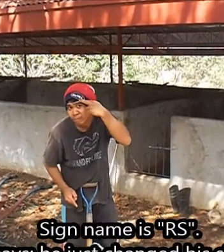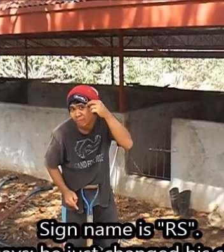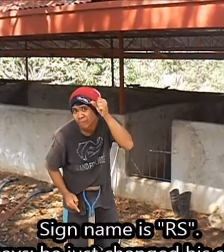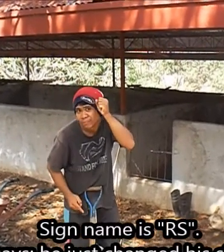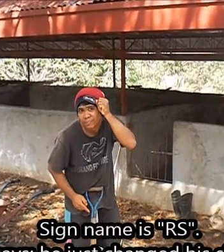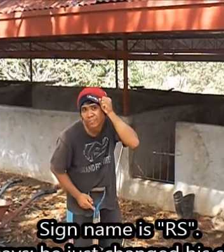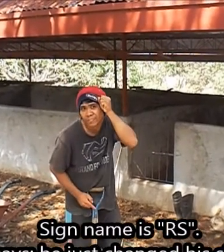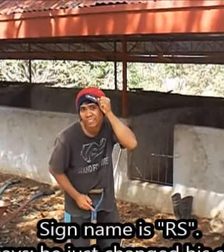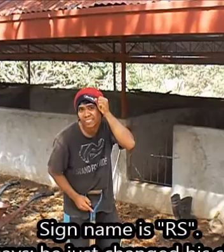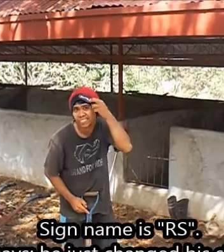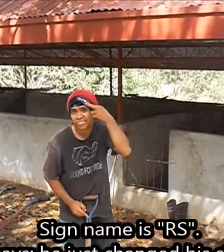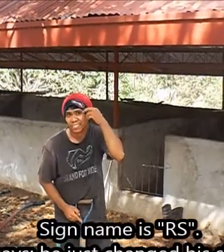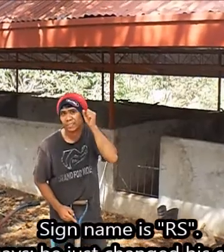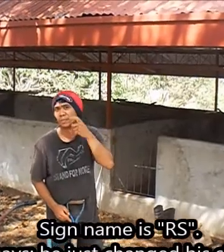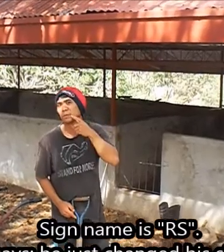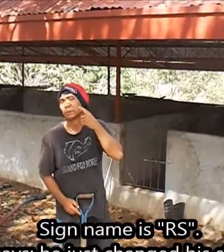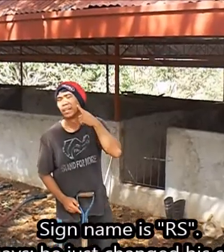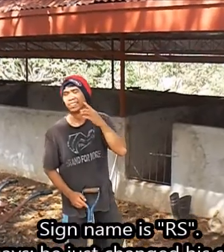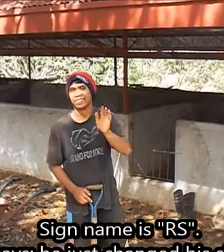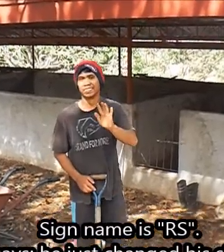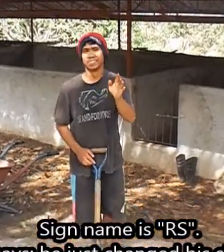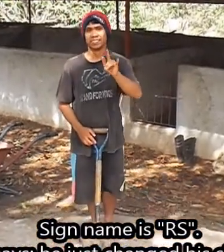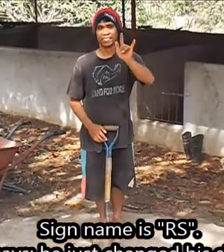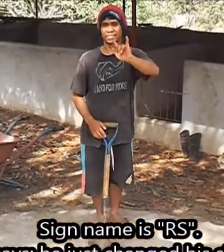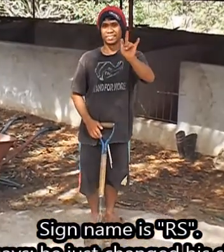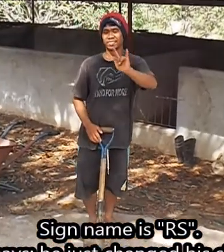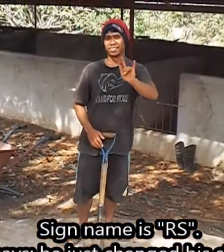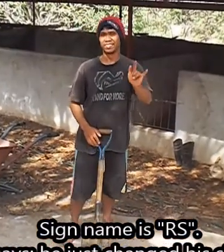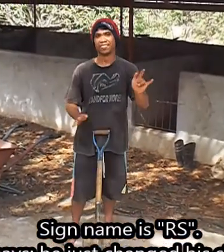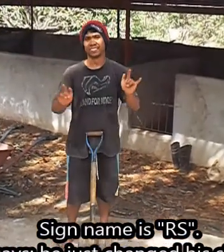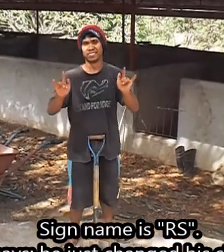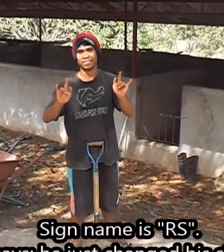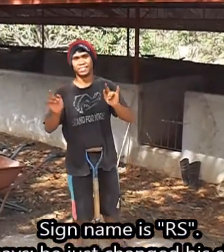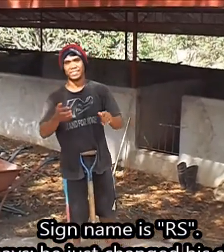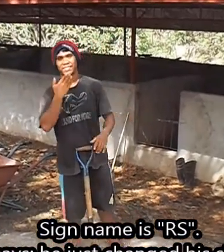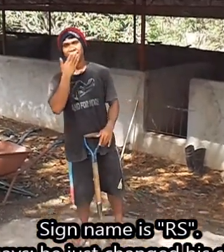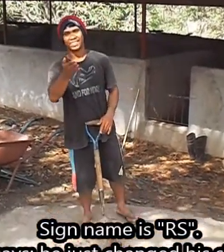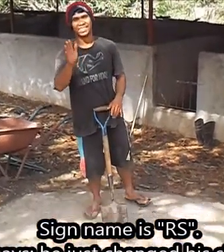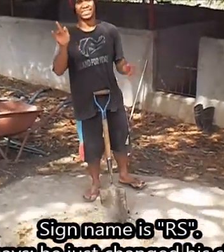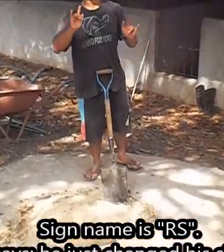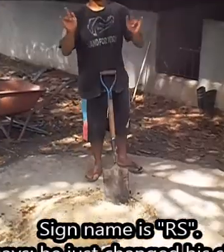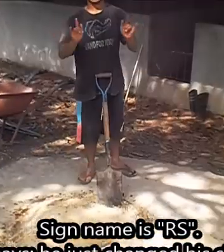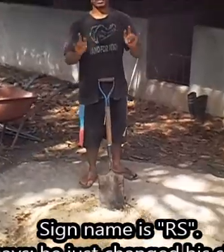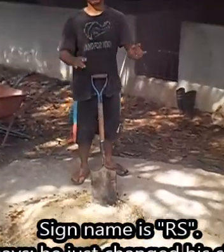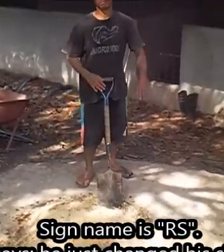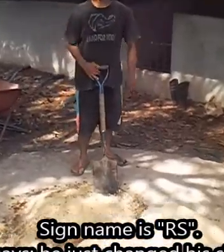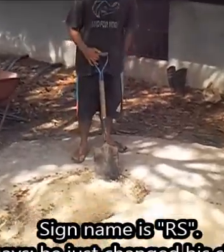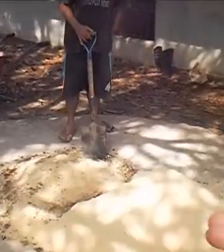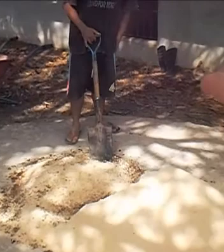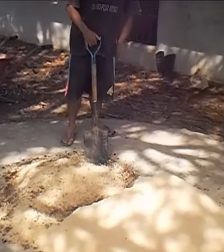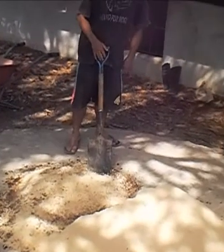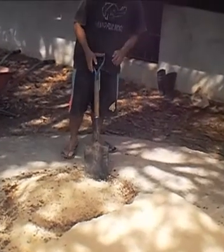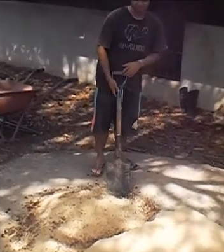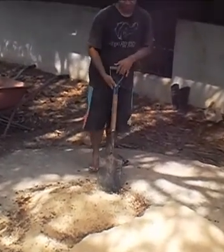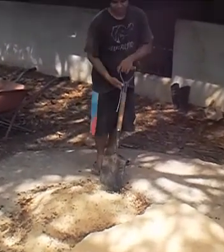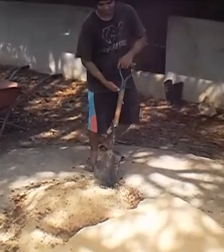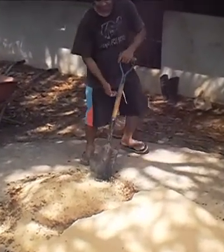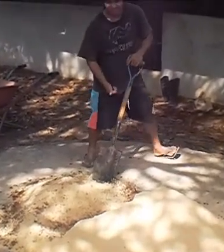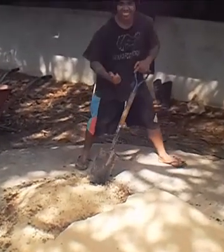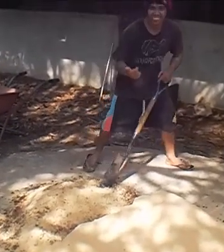Sign name is RS. He just changed his sign name because it was confusing with another one. Love you. Okay, I'm going to just you go ahead